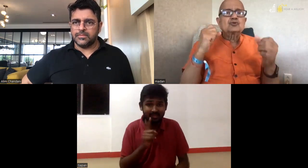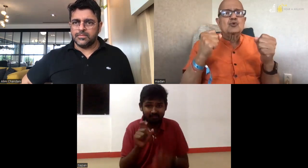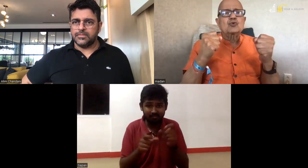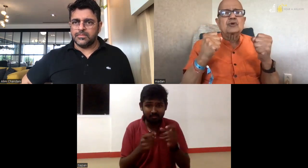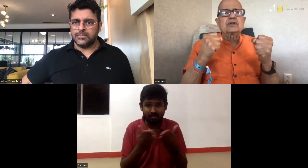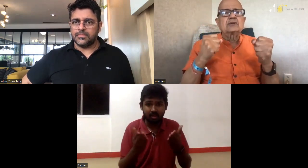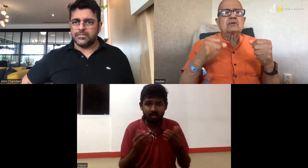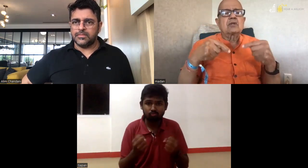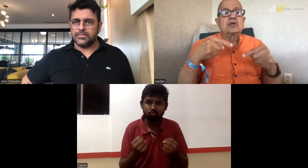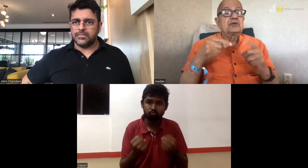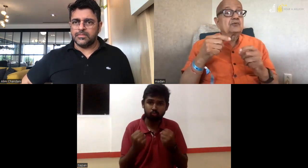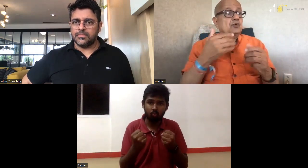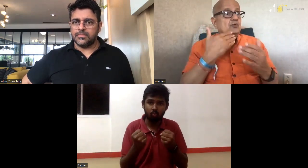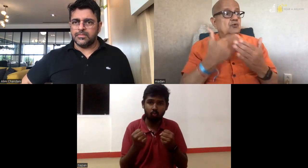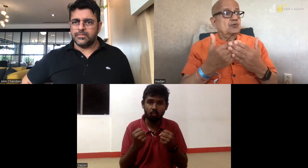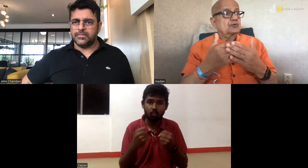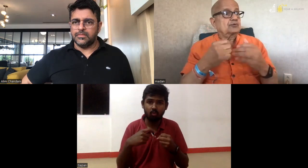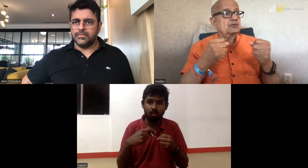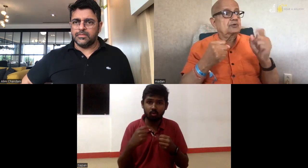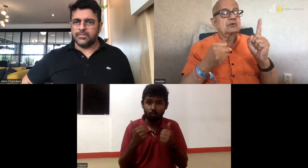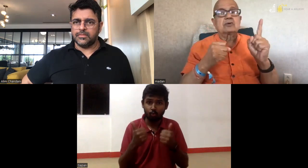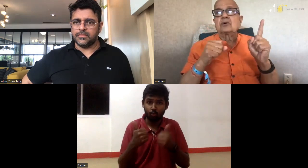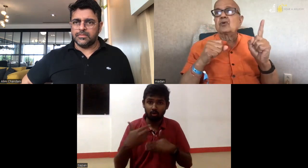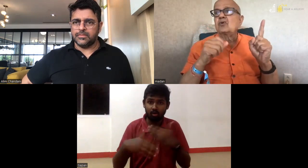So we can ask them.